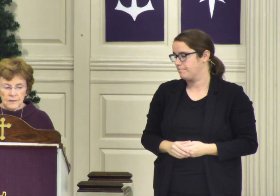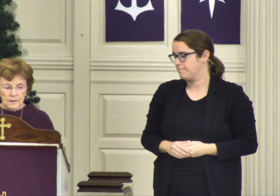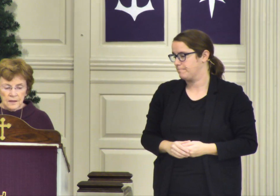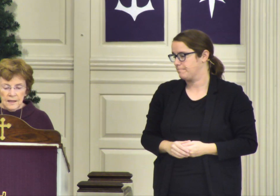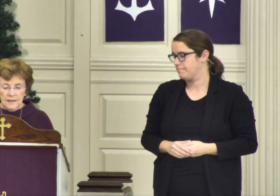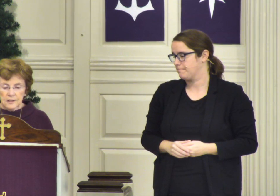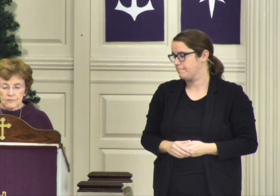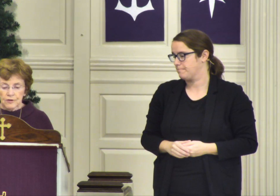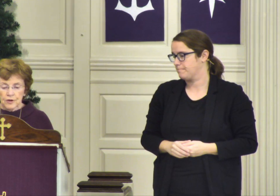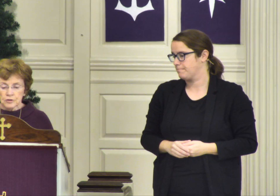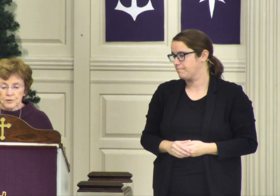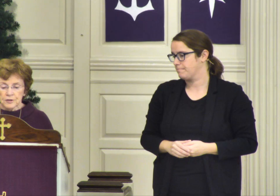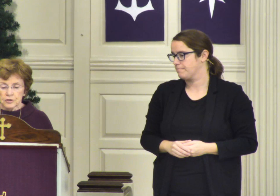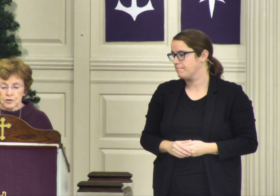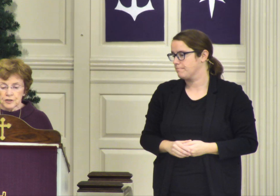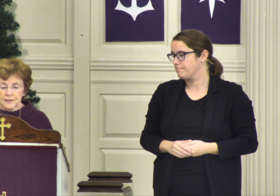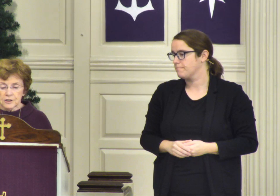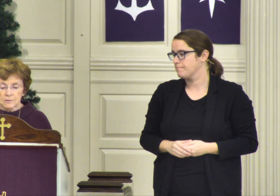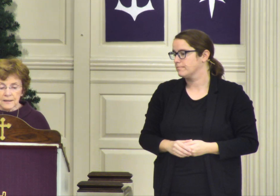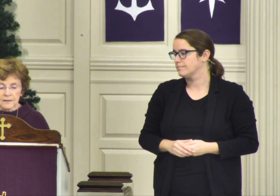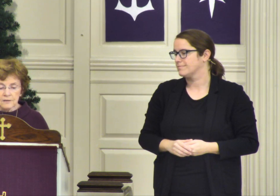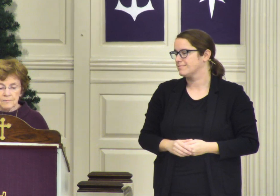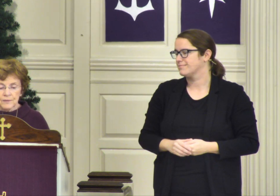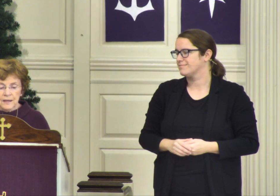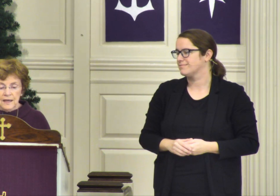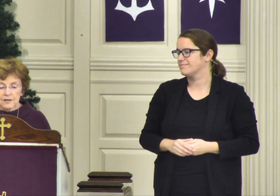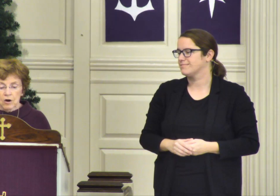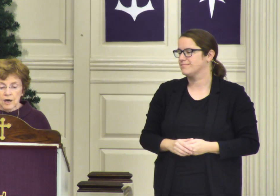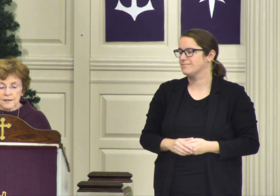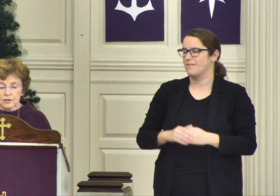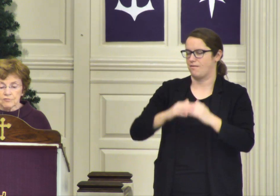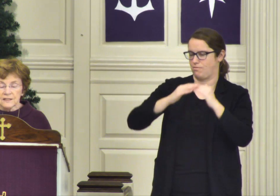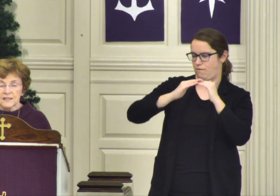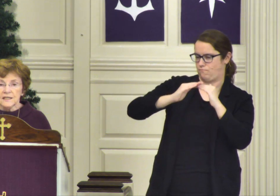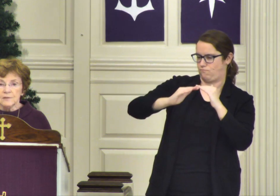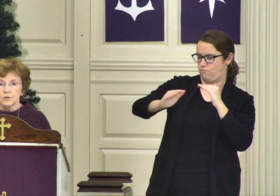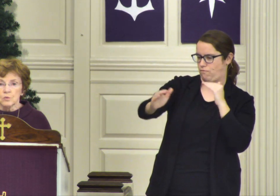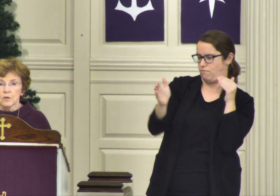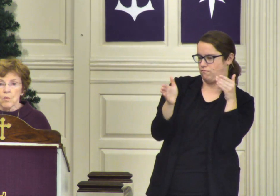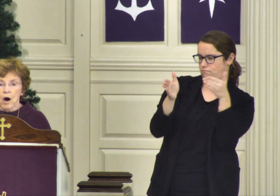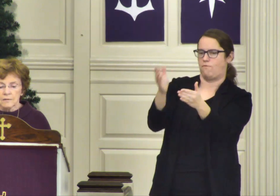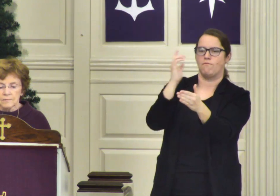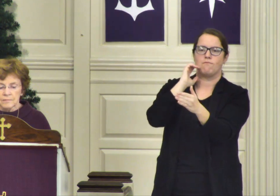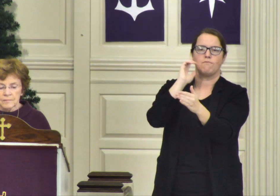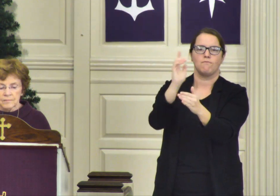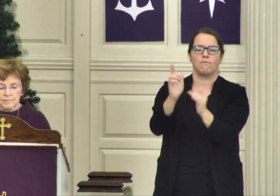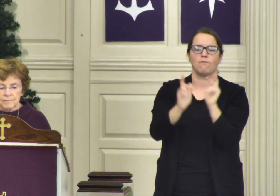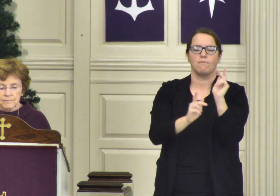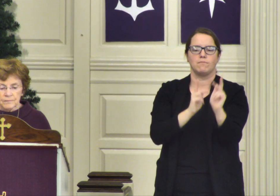It is for those with a journey to make, and on it the redeemed will walk.